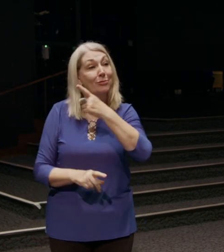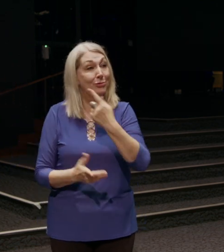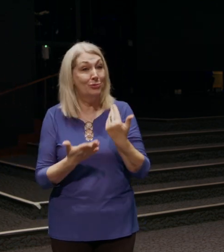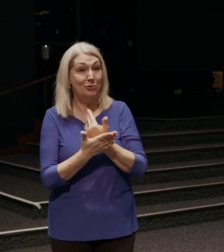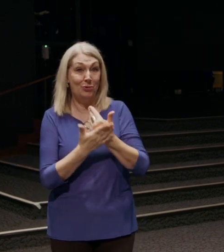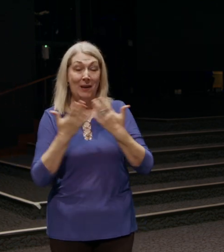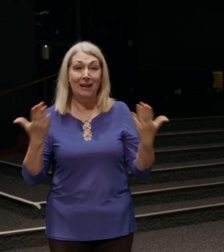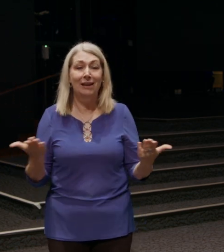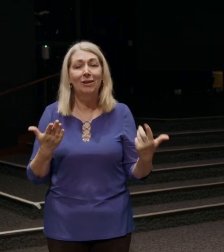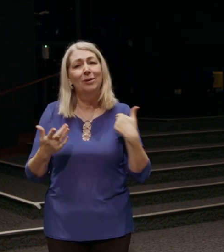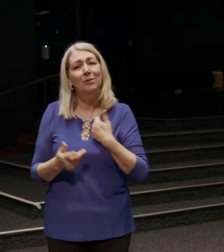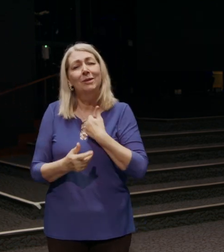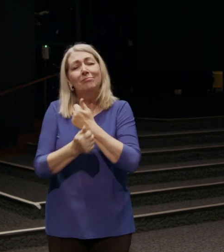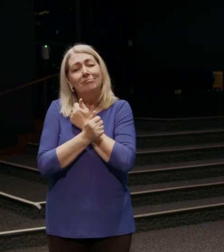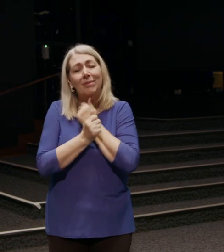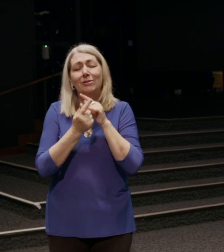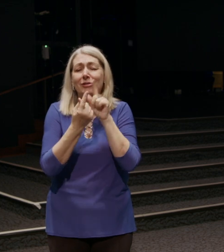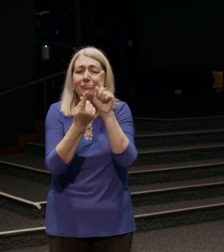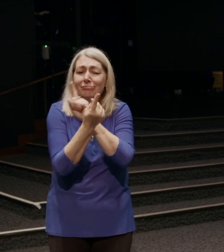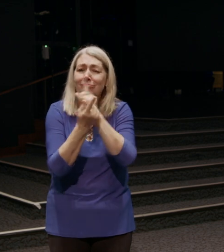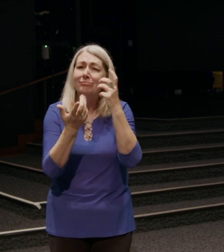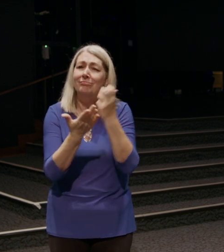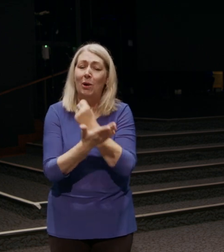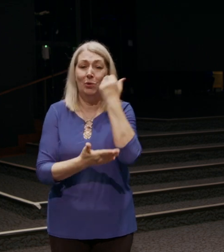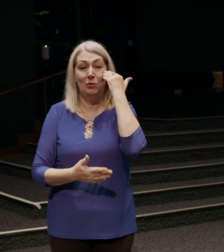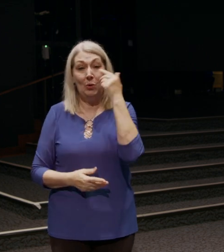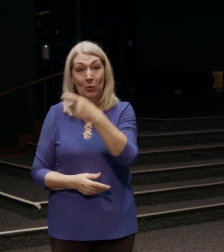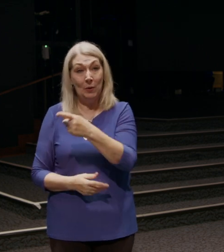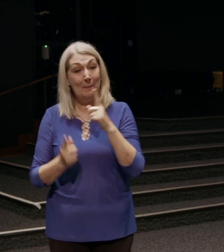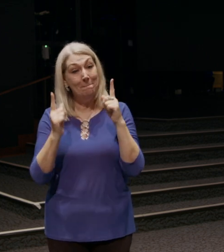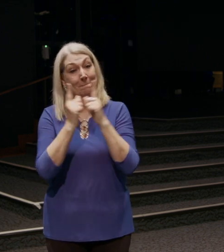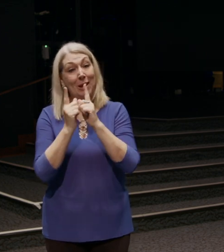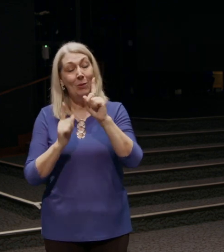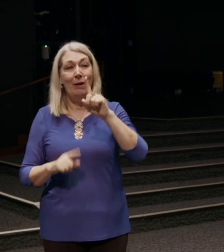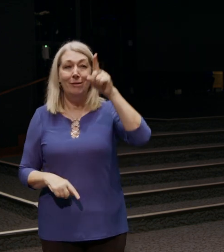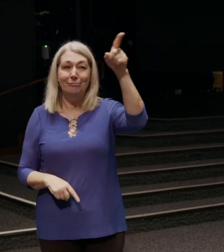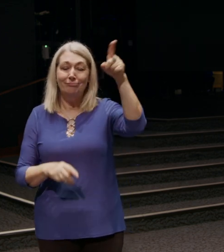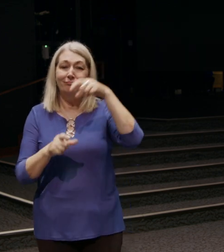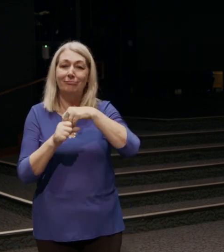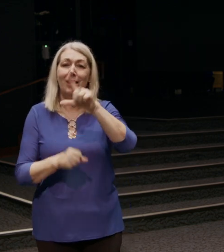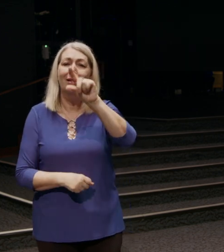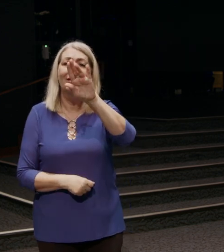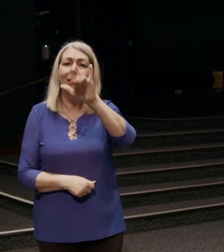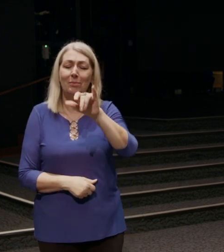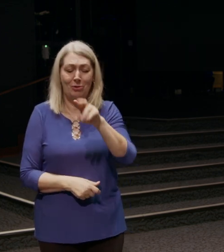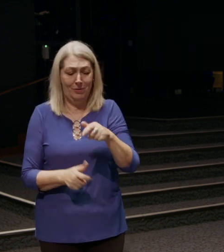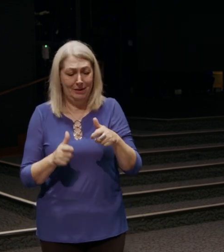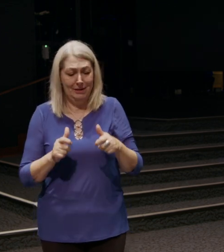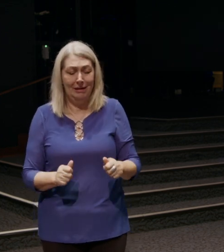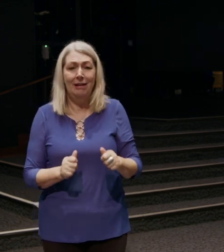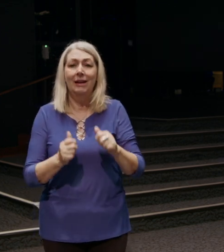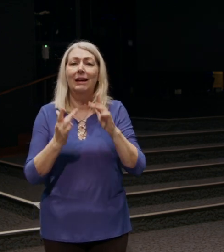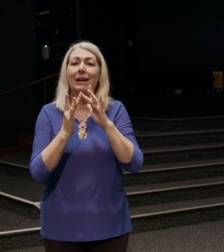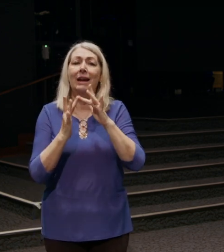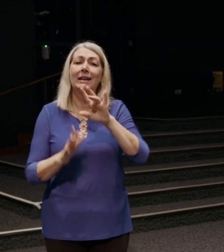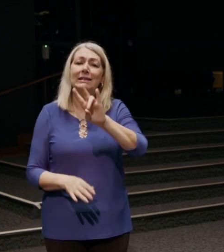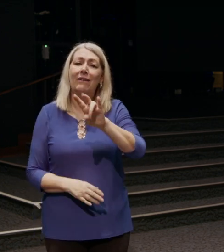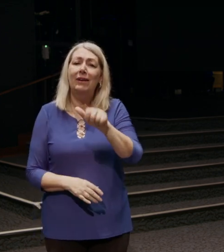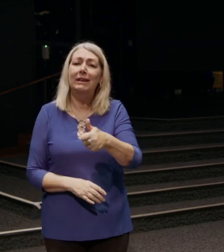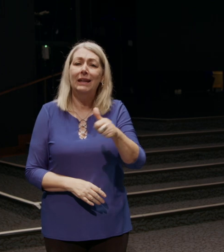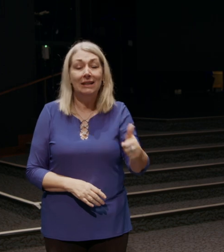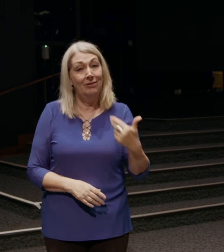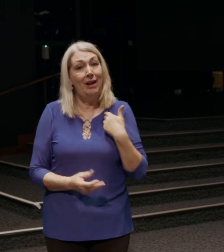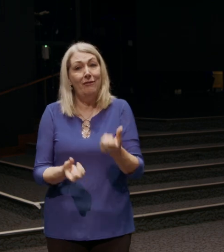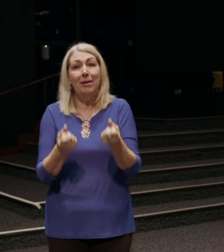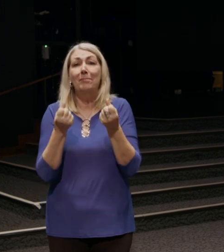that we would love to get to know you. You can meet us in the lobby at Connect Central after service or text Connect to 71010. We have tons of ways for